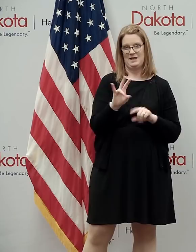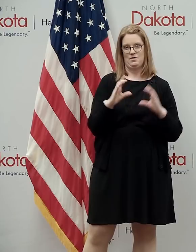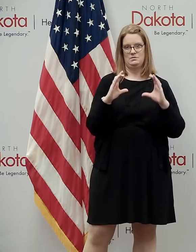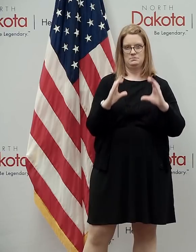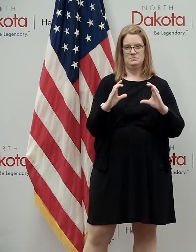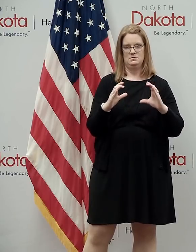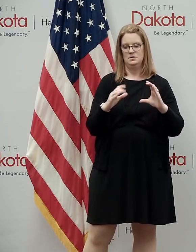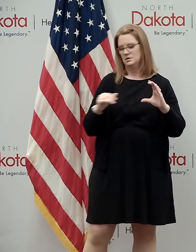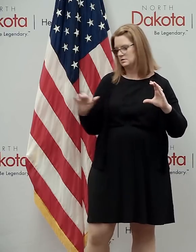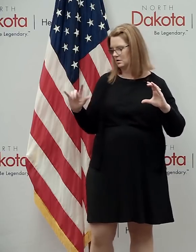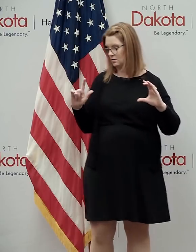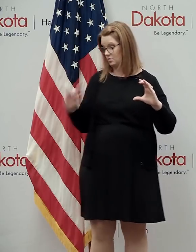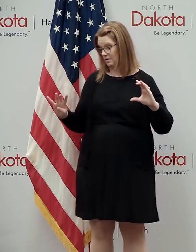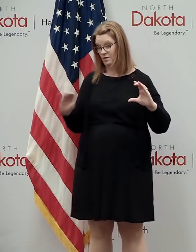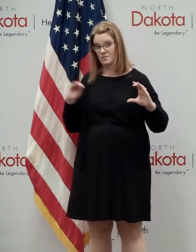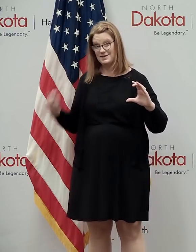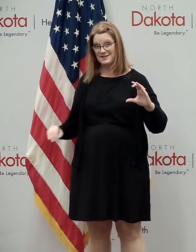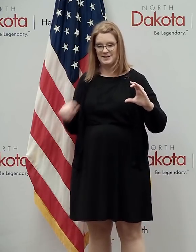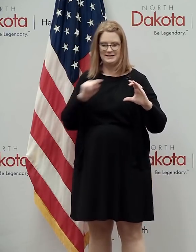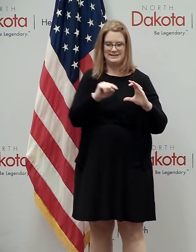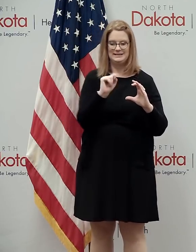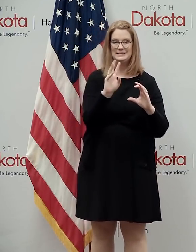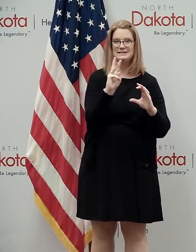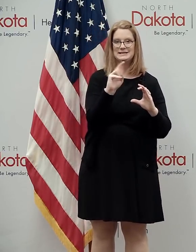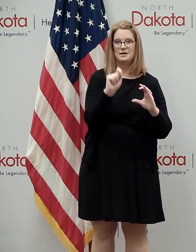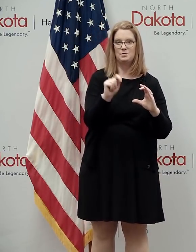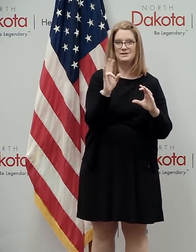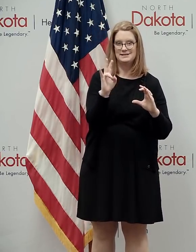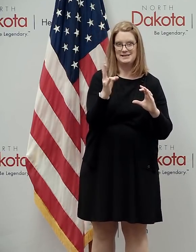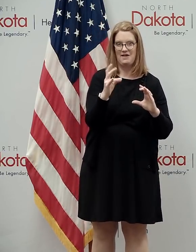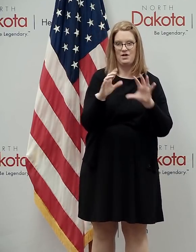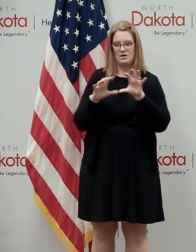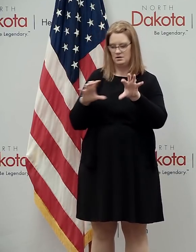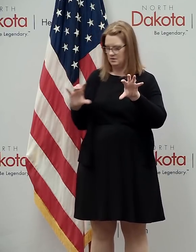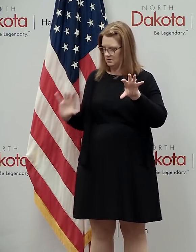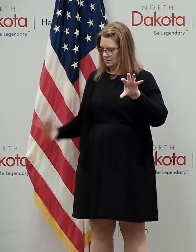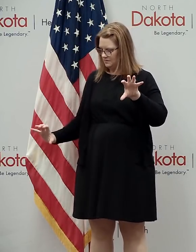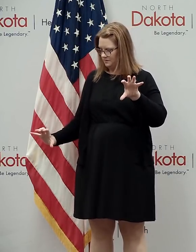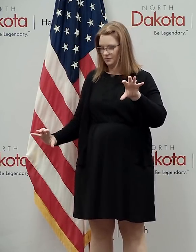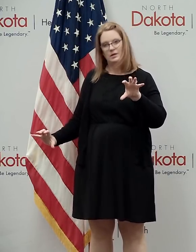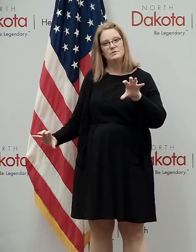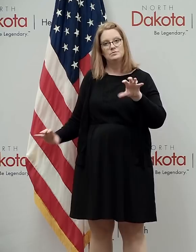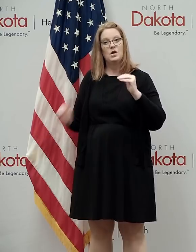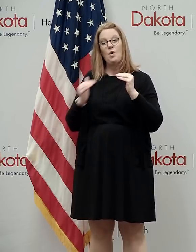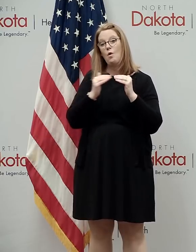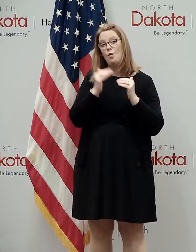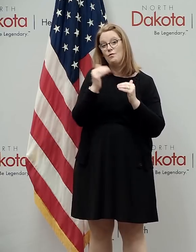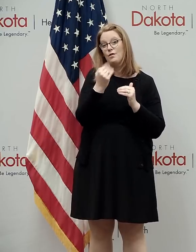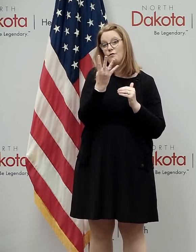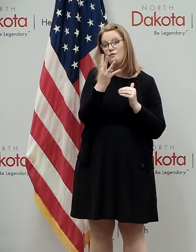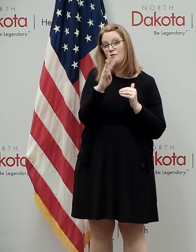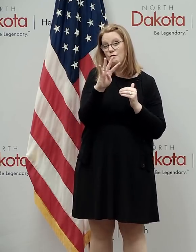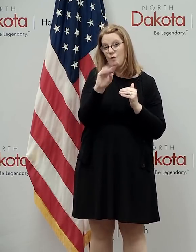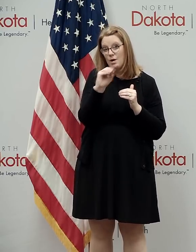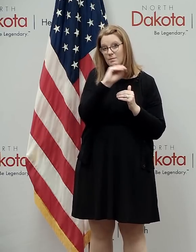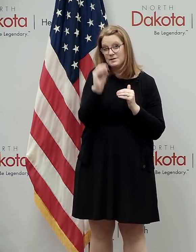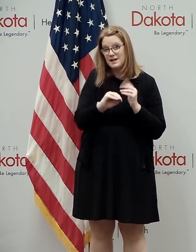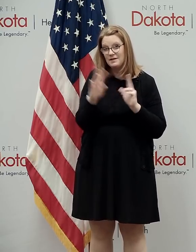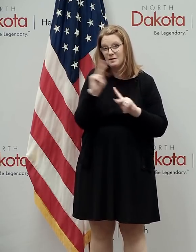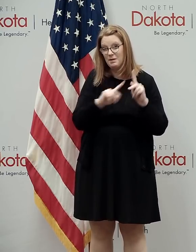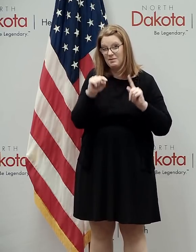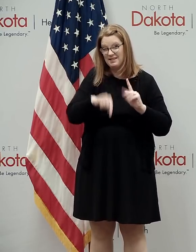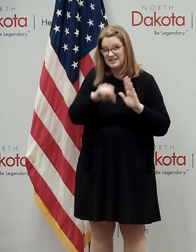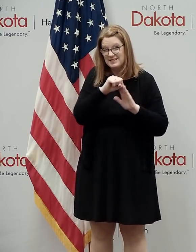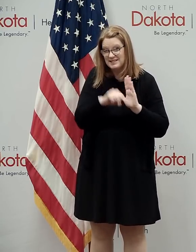16.7. And so again, when we talk about these two areas, we're talking about just over 40% of the population of our